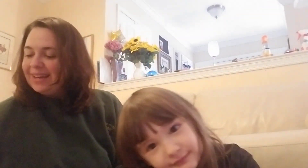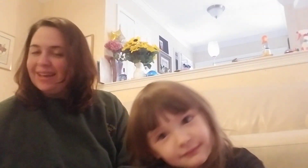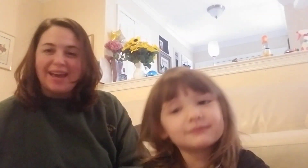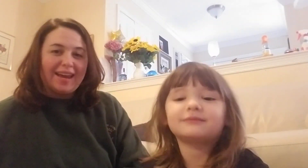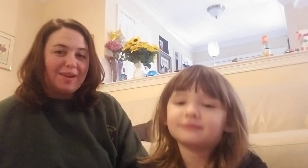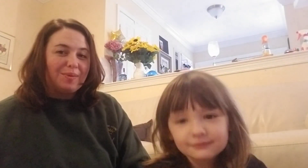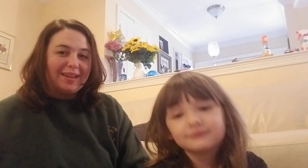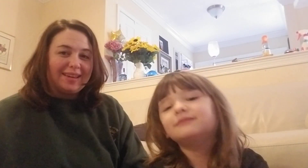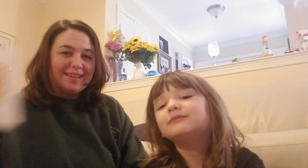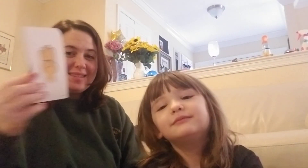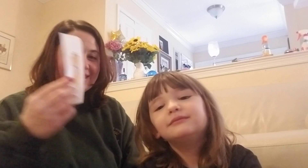And what is?